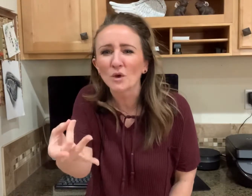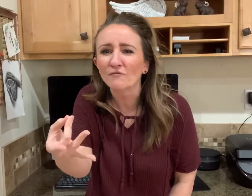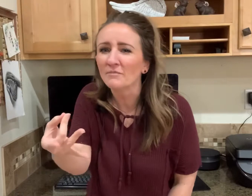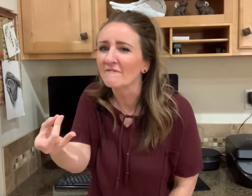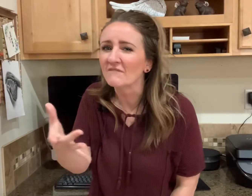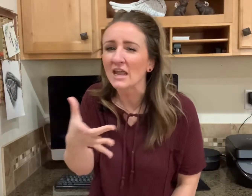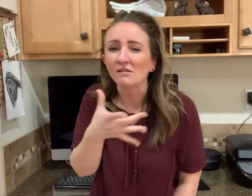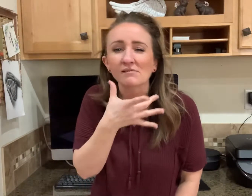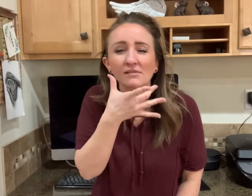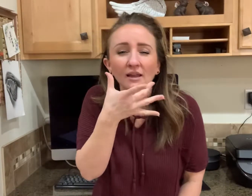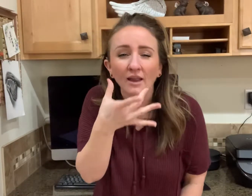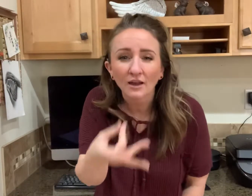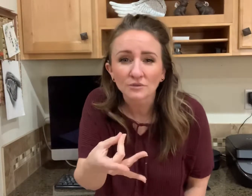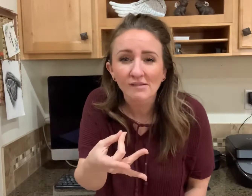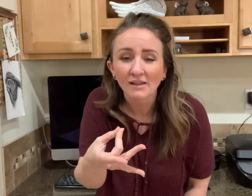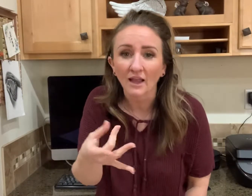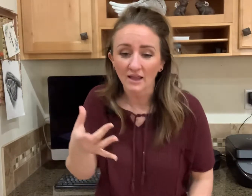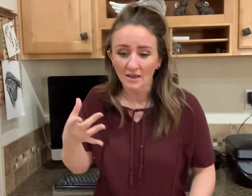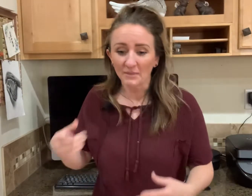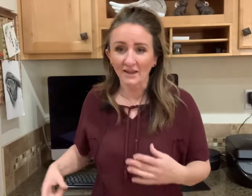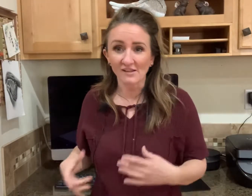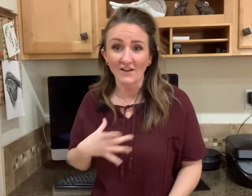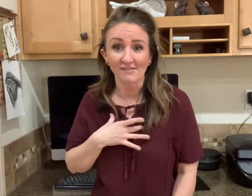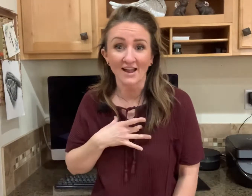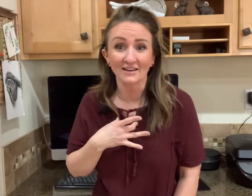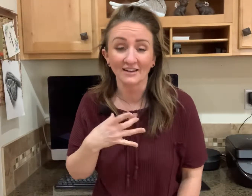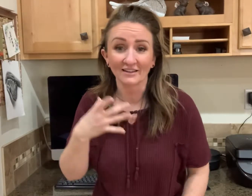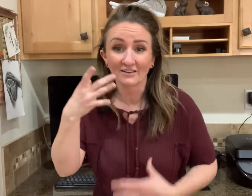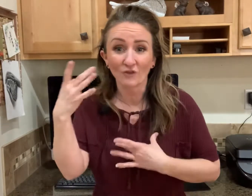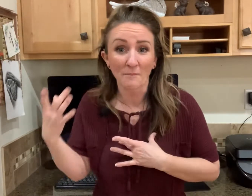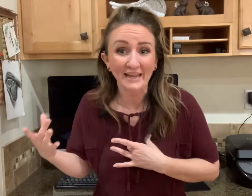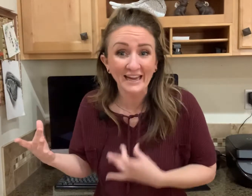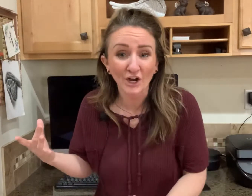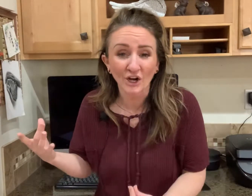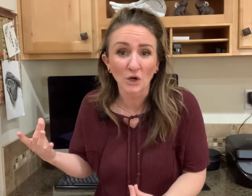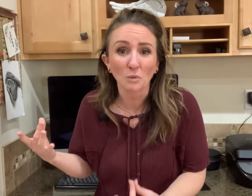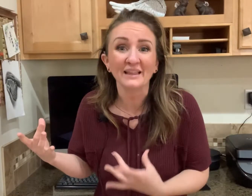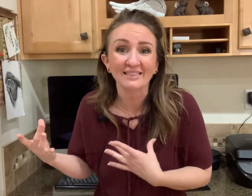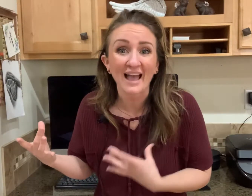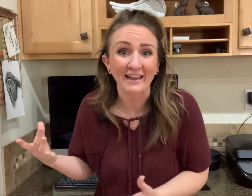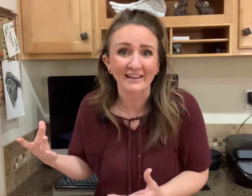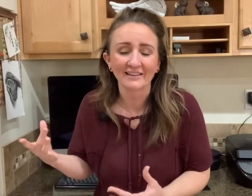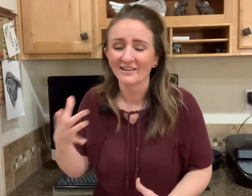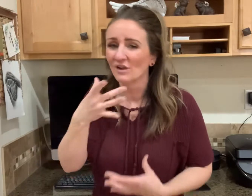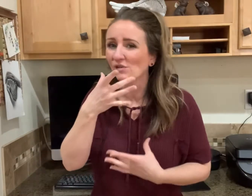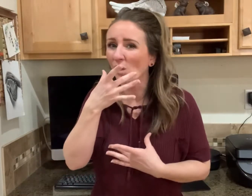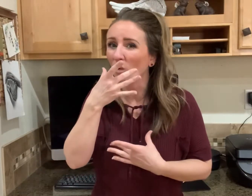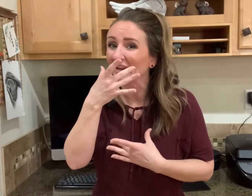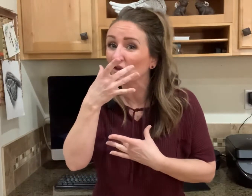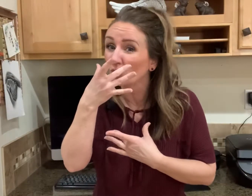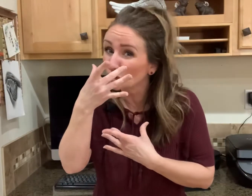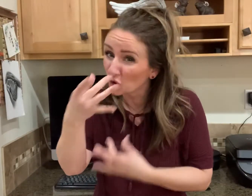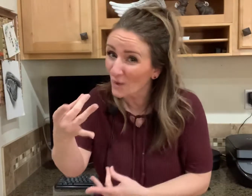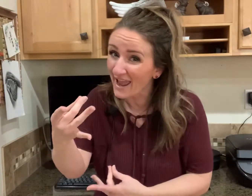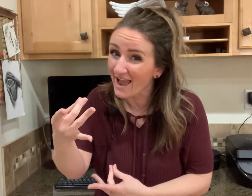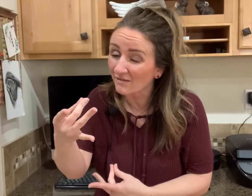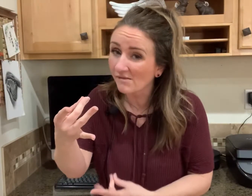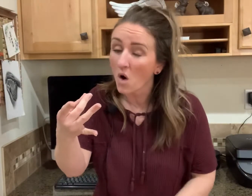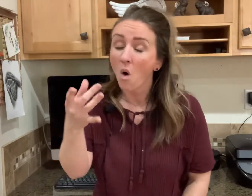from the face. Interesting. Because if I signed it from here, it would be like. So either two hands, or